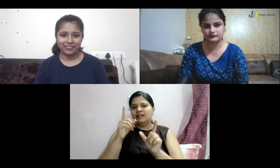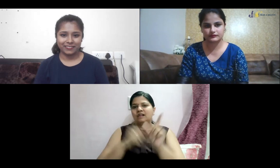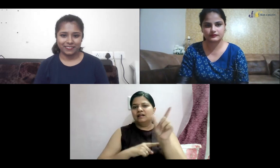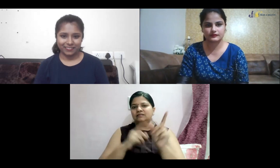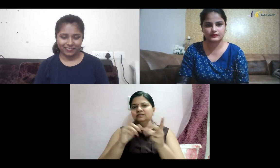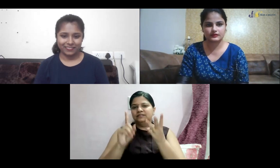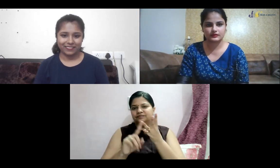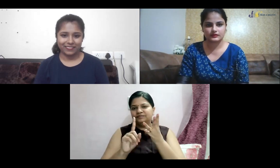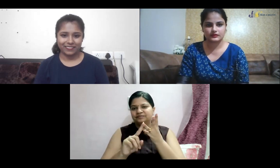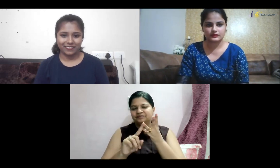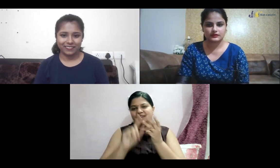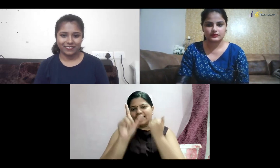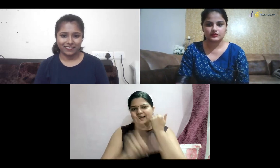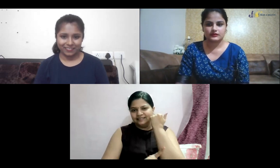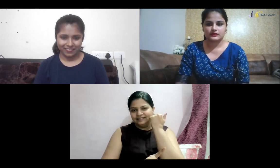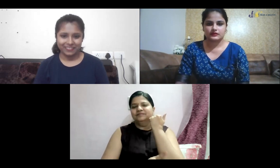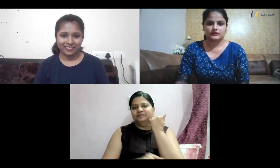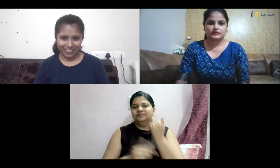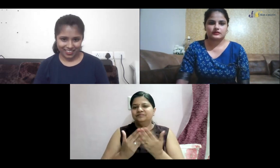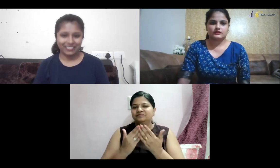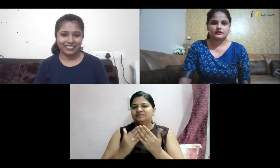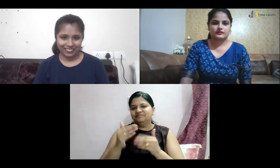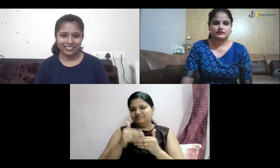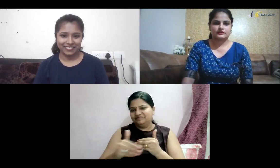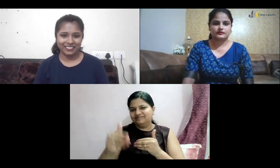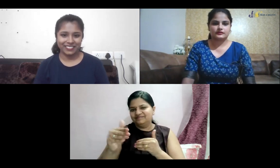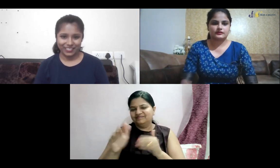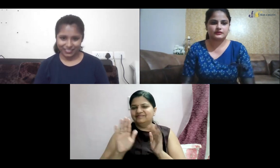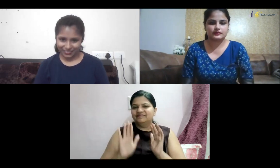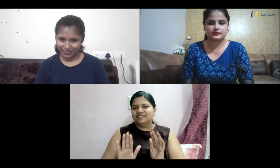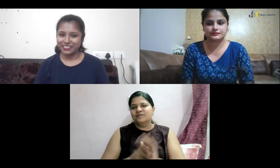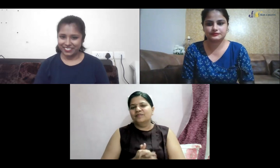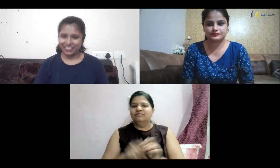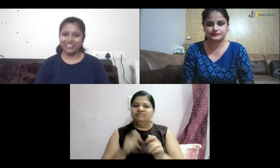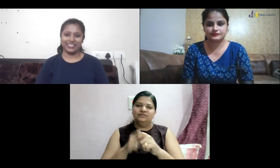Now I'm pursuing LLB. I'm in a third year. It's the last